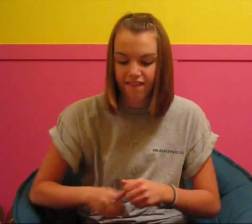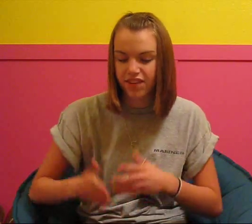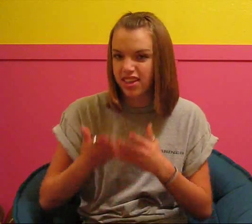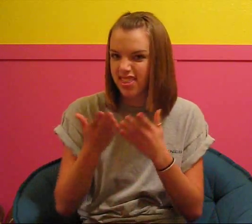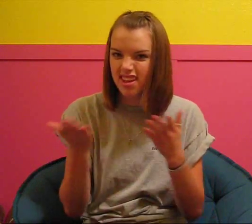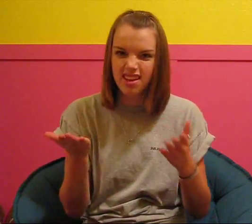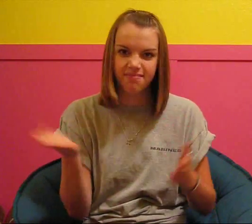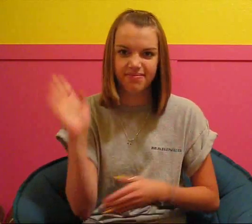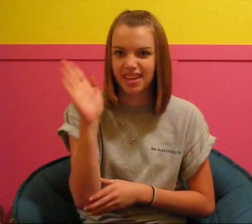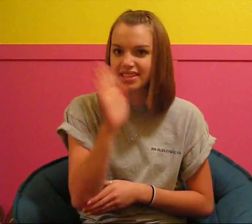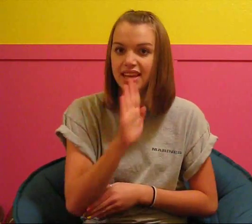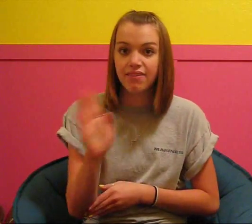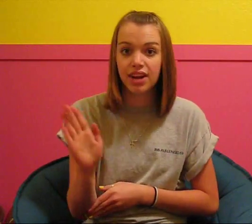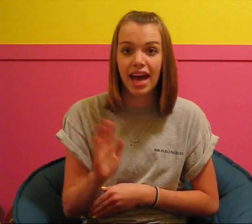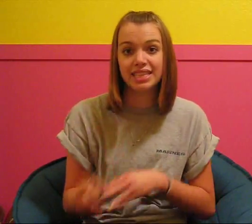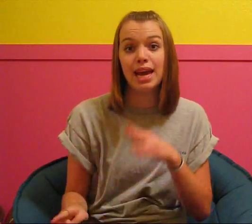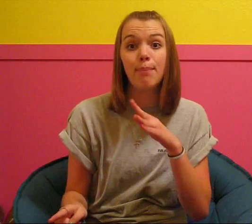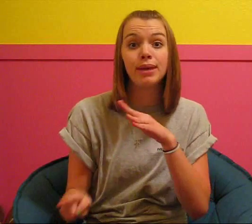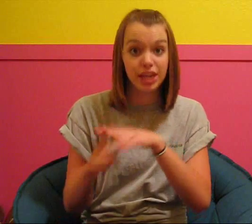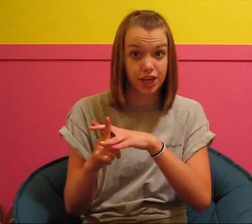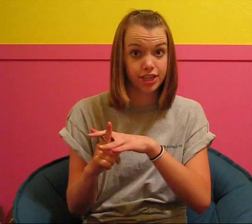everything is never as it appears.